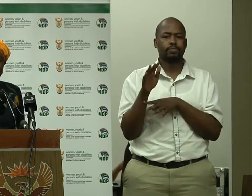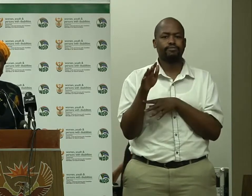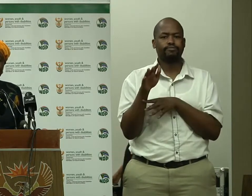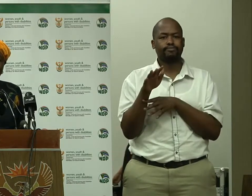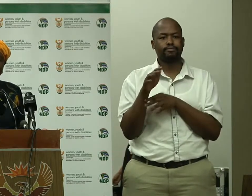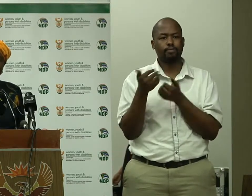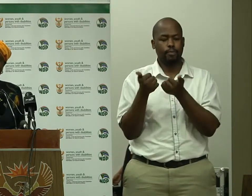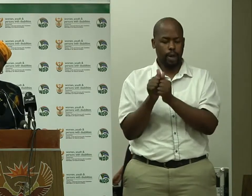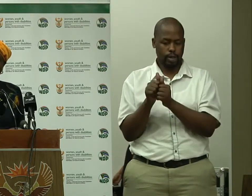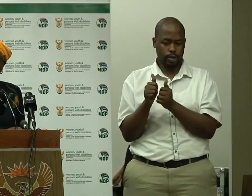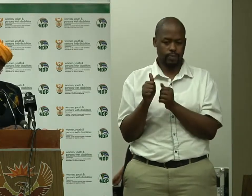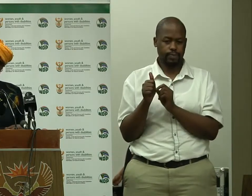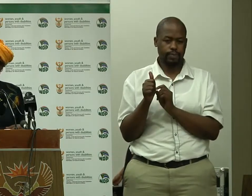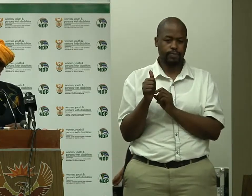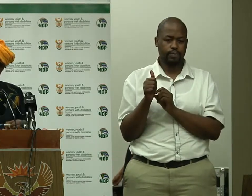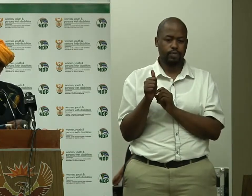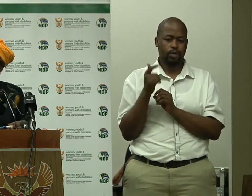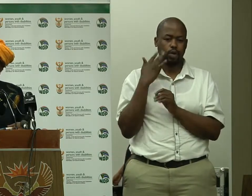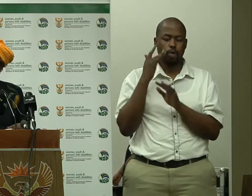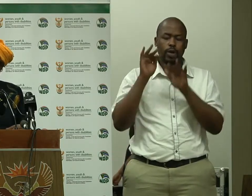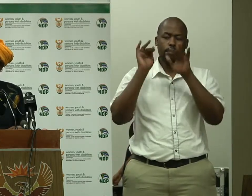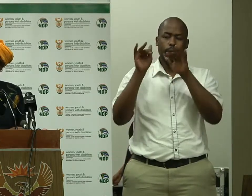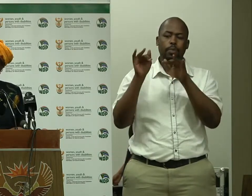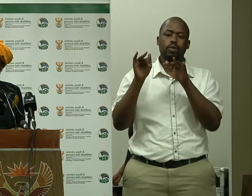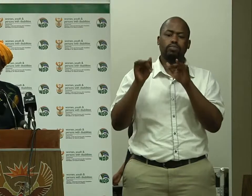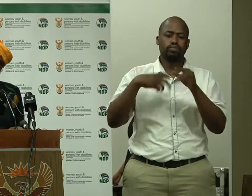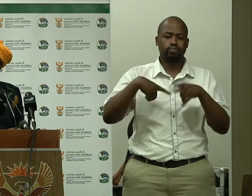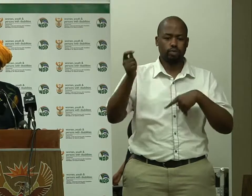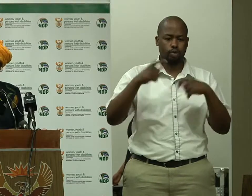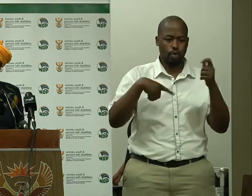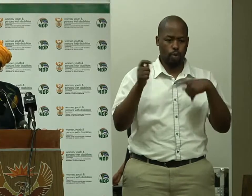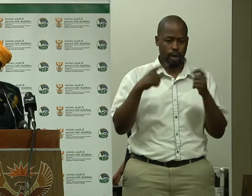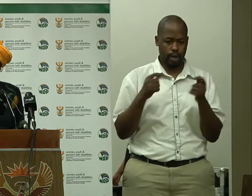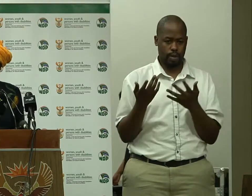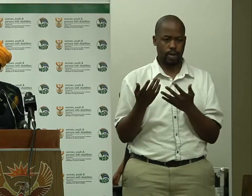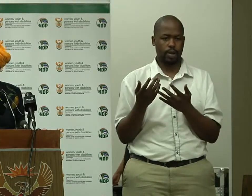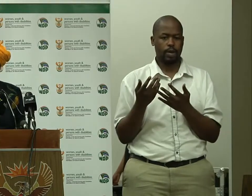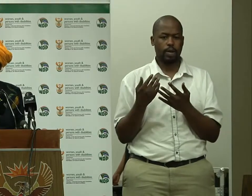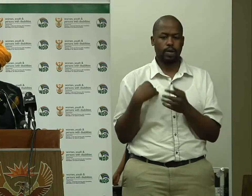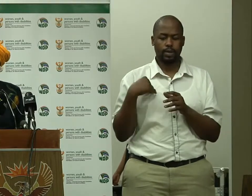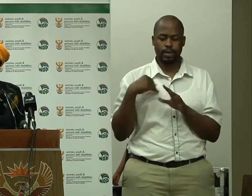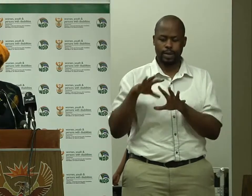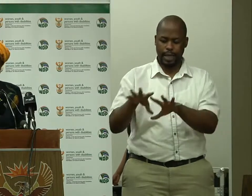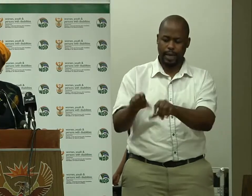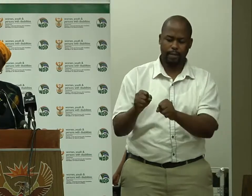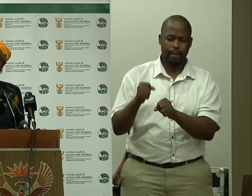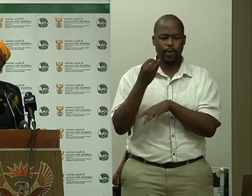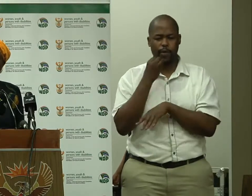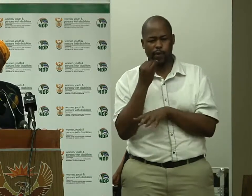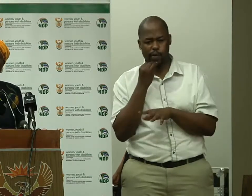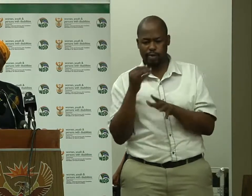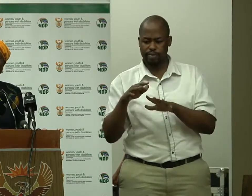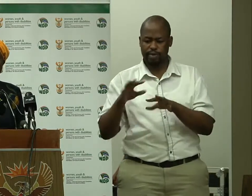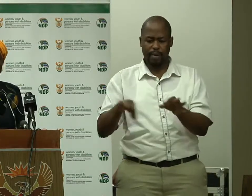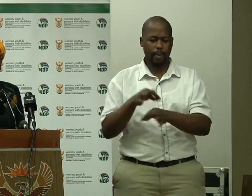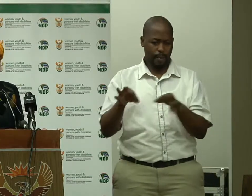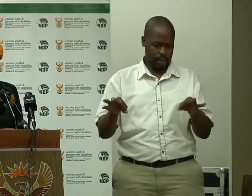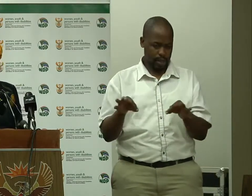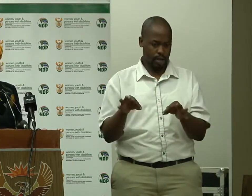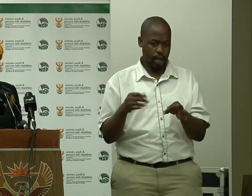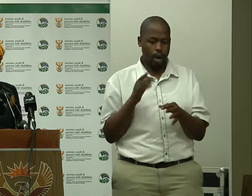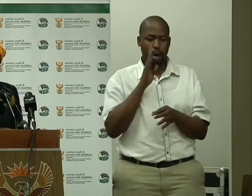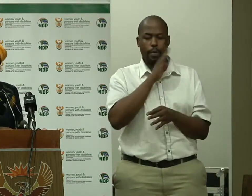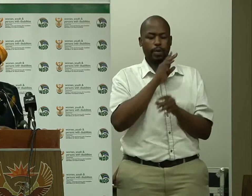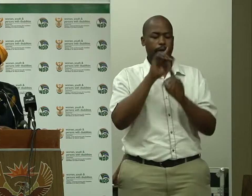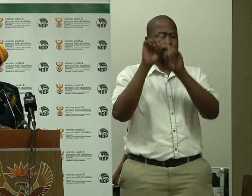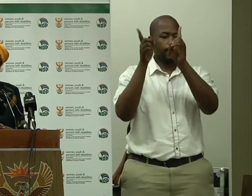instances where when people were going out grabbing food parcels, there was no special